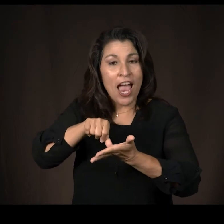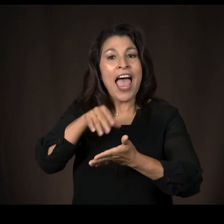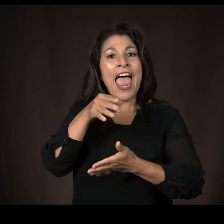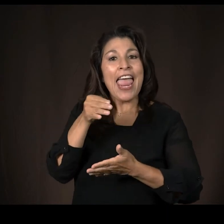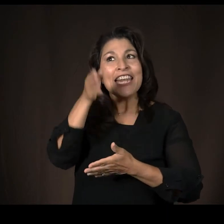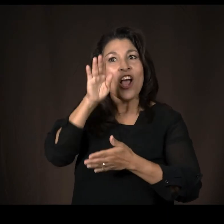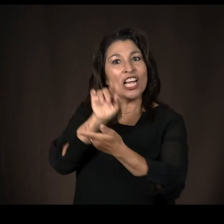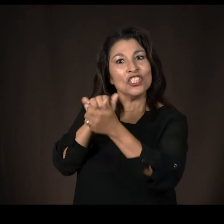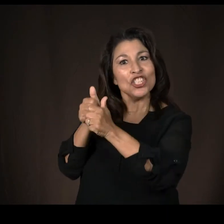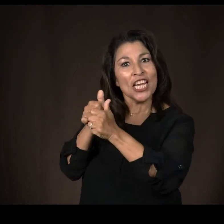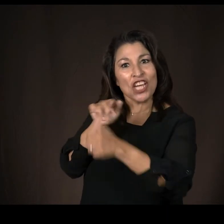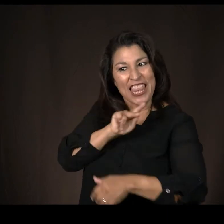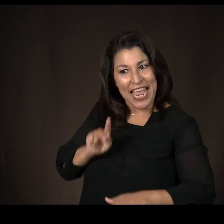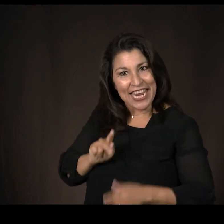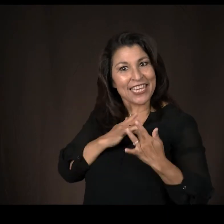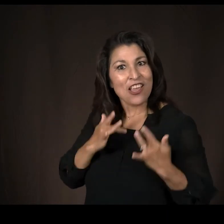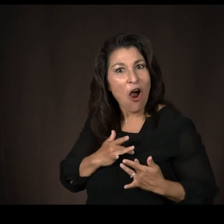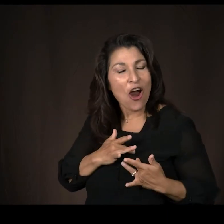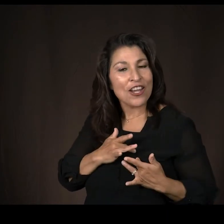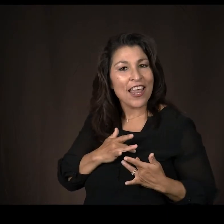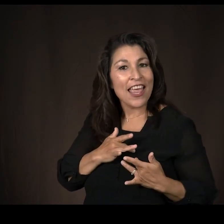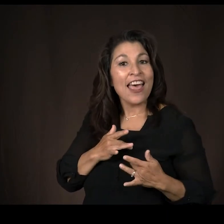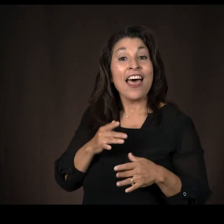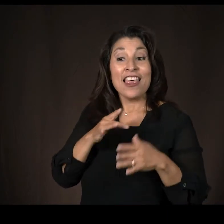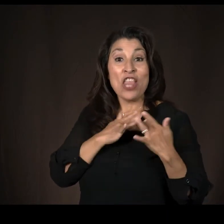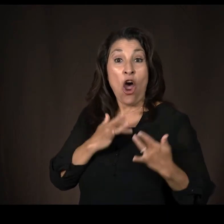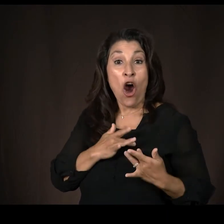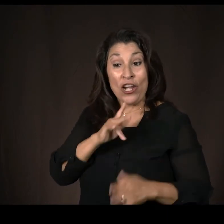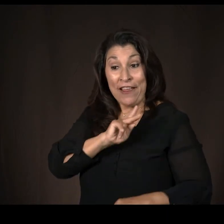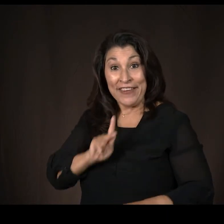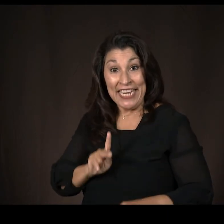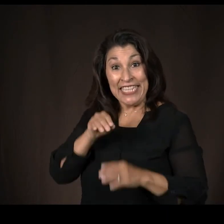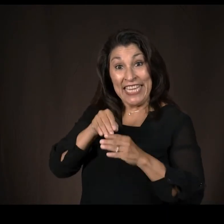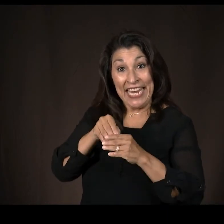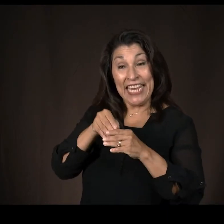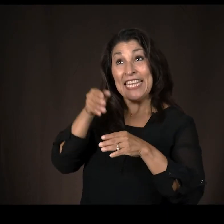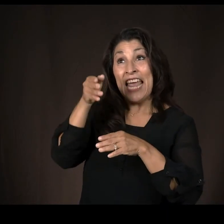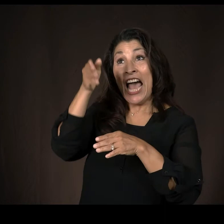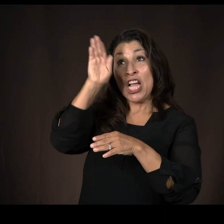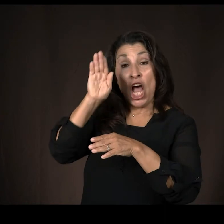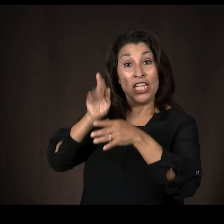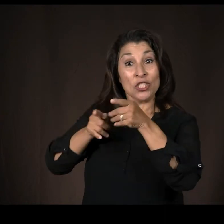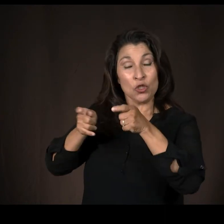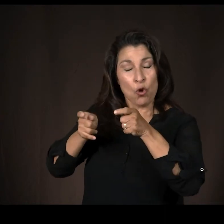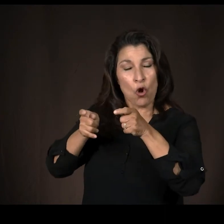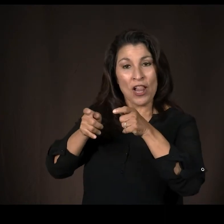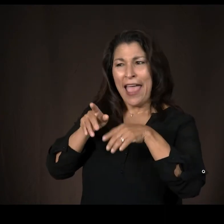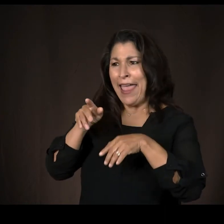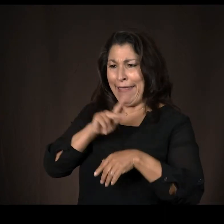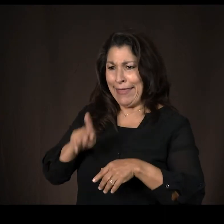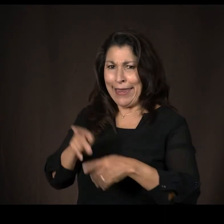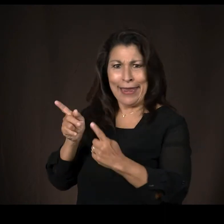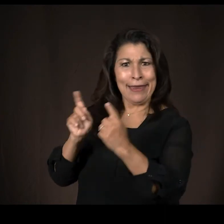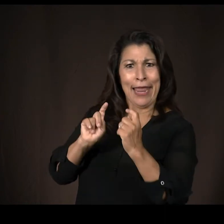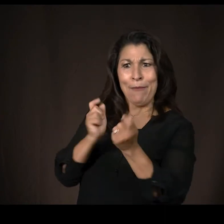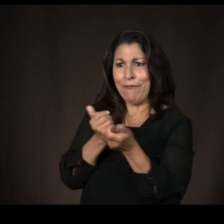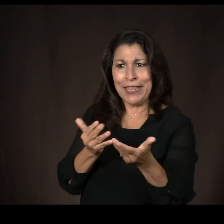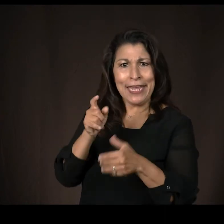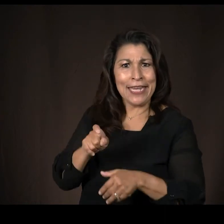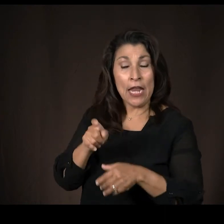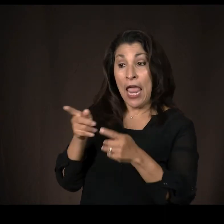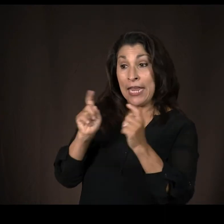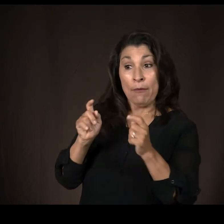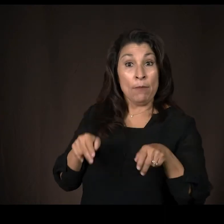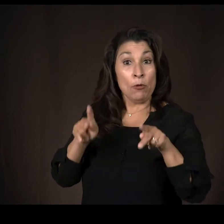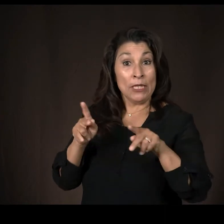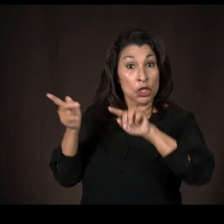his heart. The heart of the king is in the hand of the Lord, and he turns it any way he wishes. And he gave me everything I wanted. He gave me